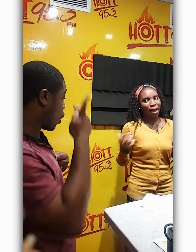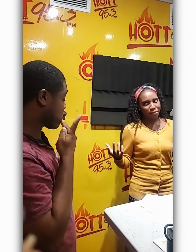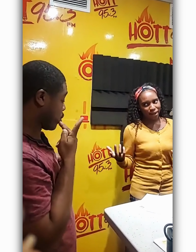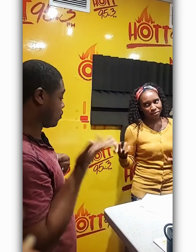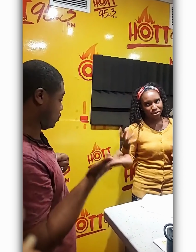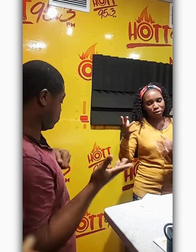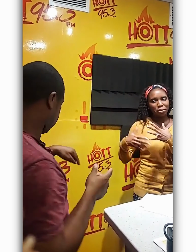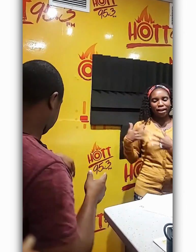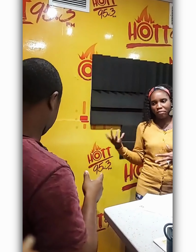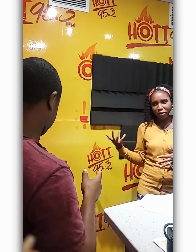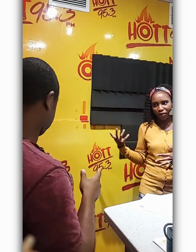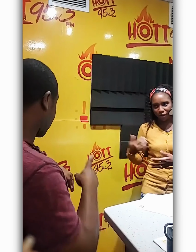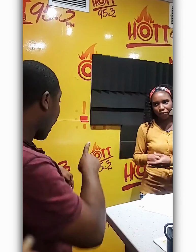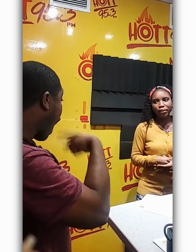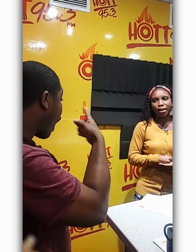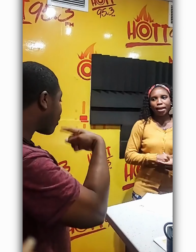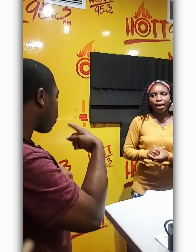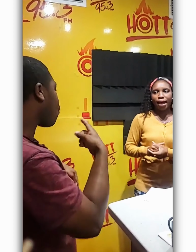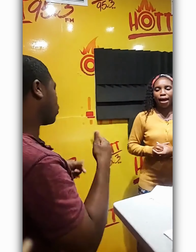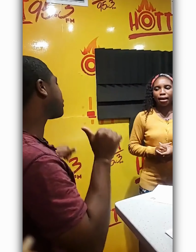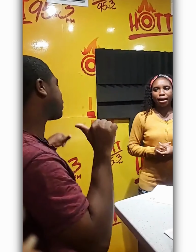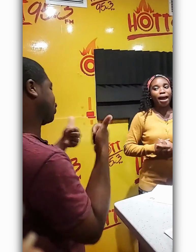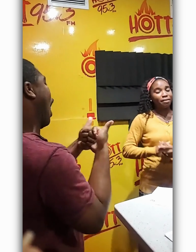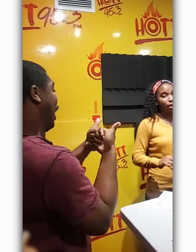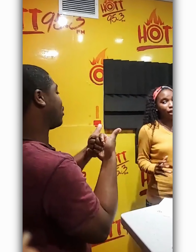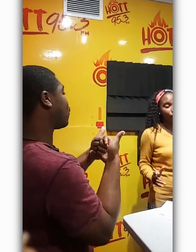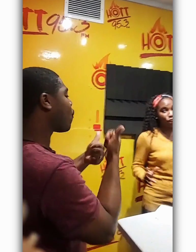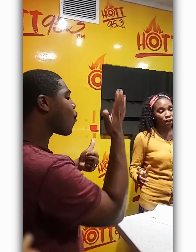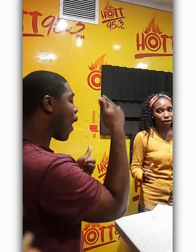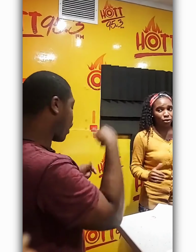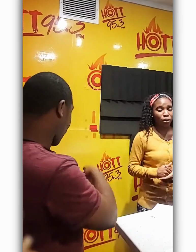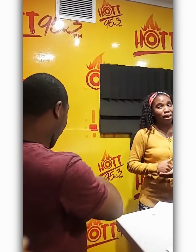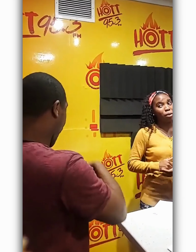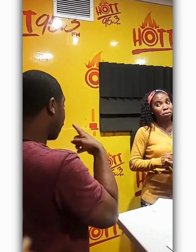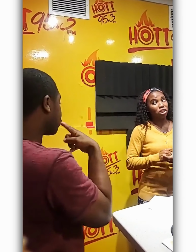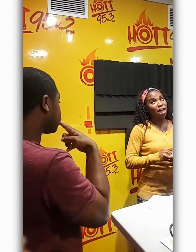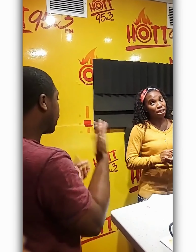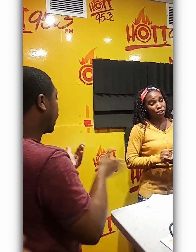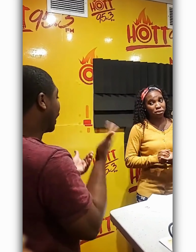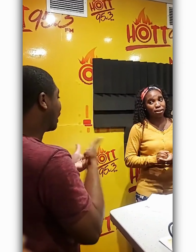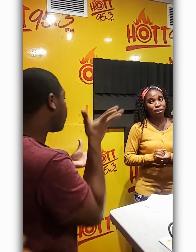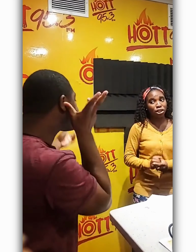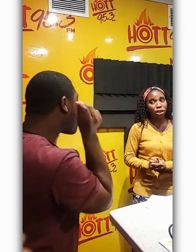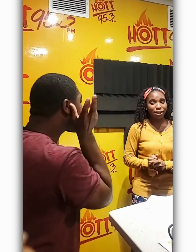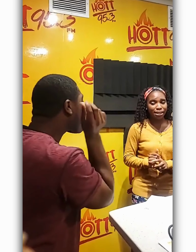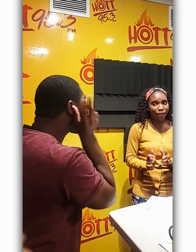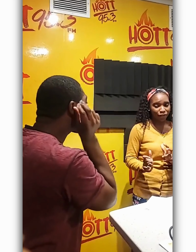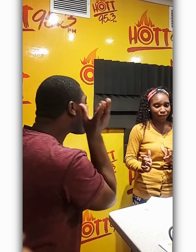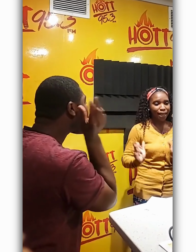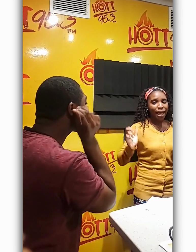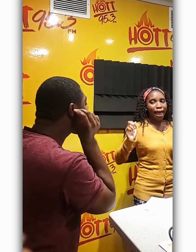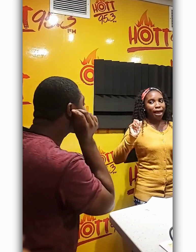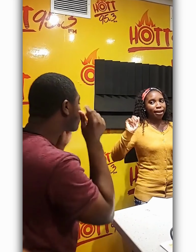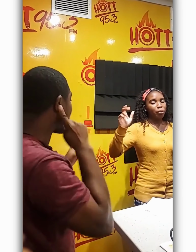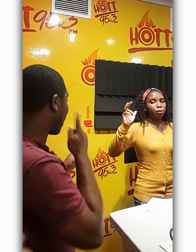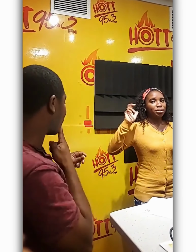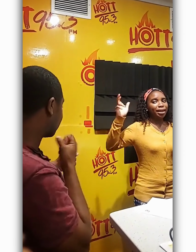I'm deaf. Suppose I'm a deaf parent and I have a hearing child. Well, that would be challenging because the child is hearing and they will take